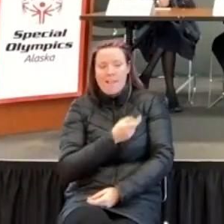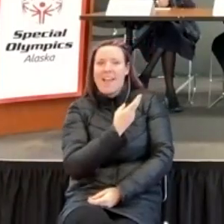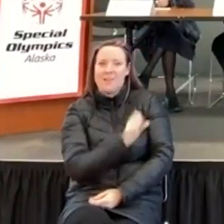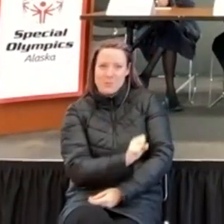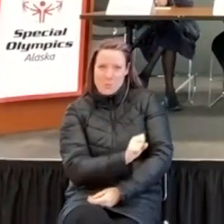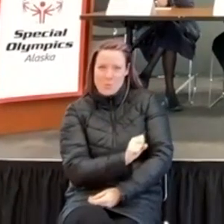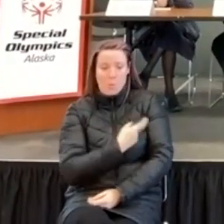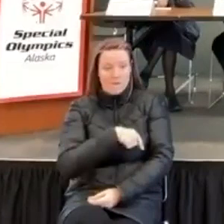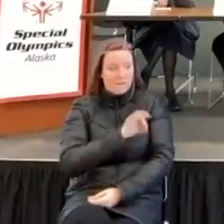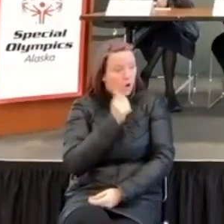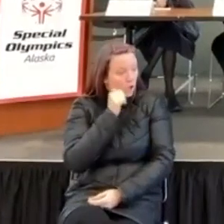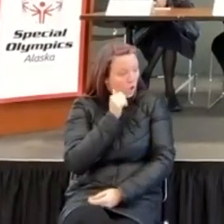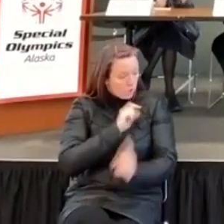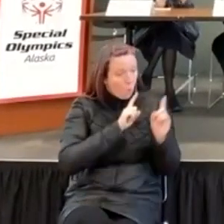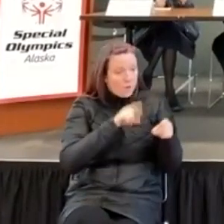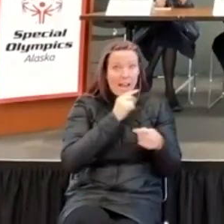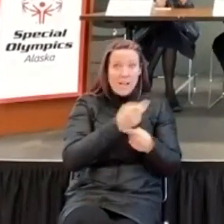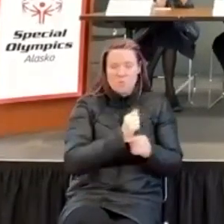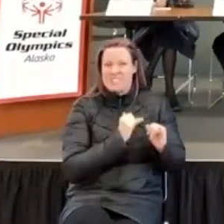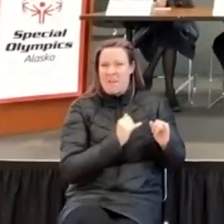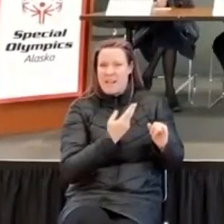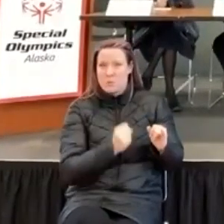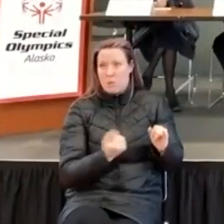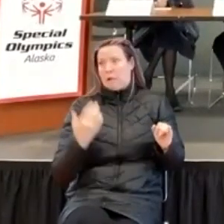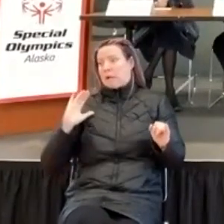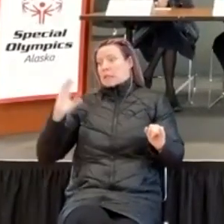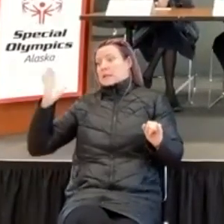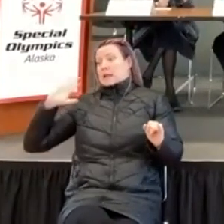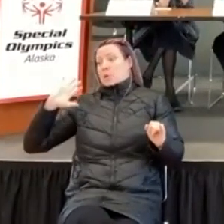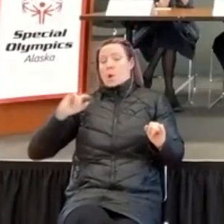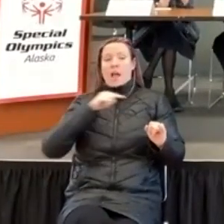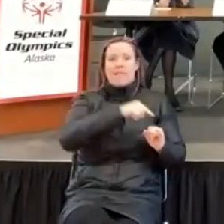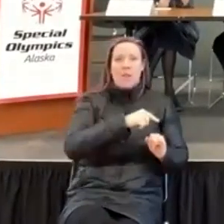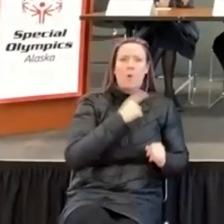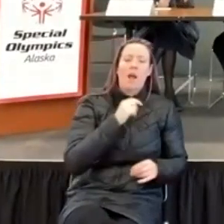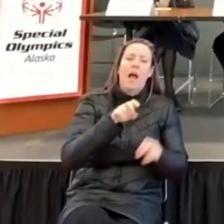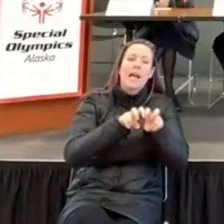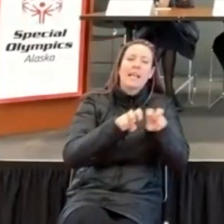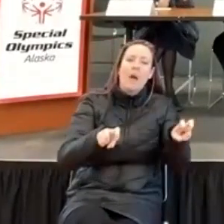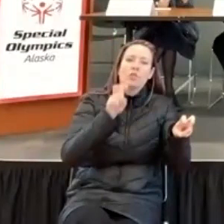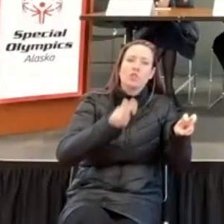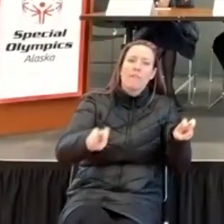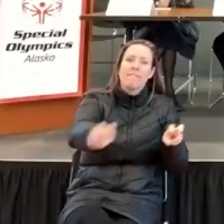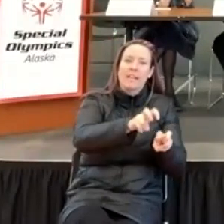we found out girls that went to the high school we graduated from were couch surfing. And we could do something about that